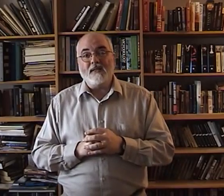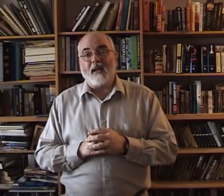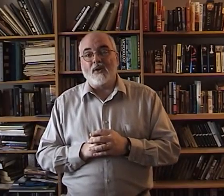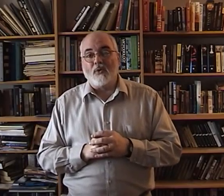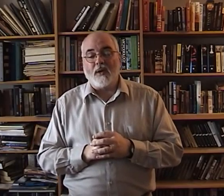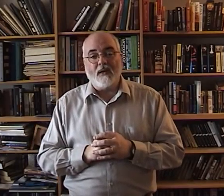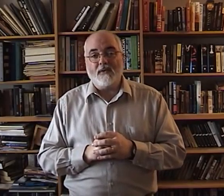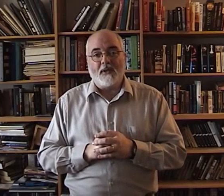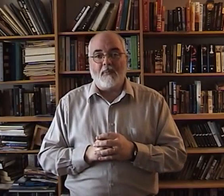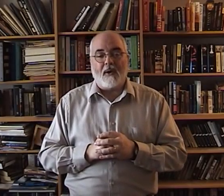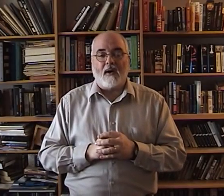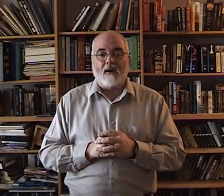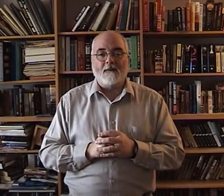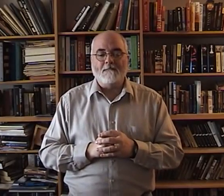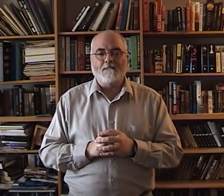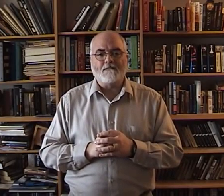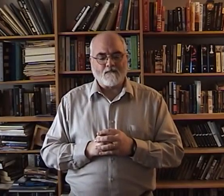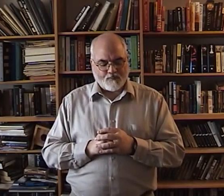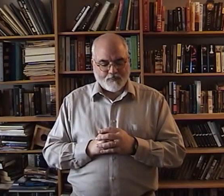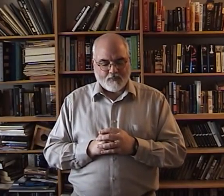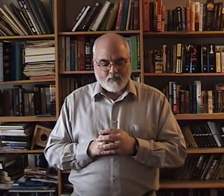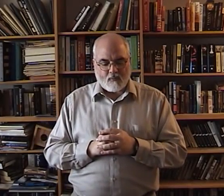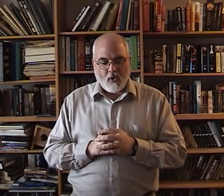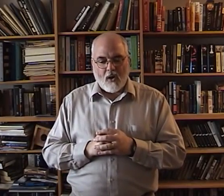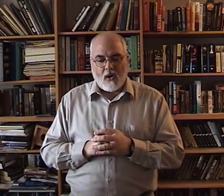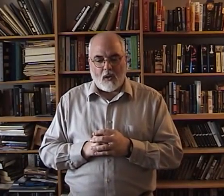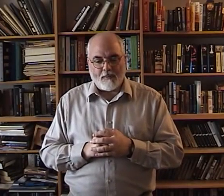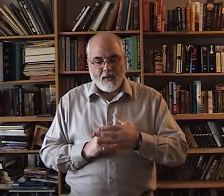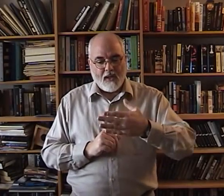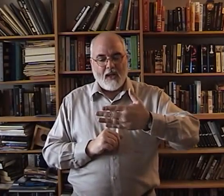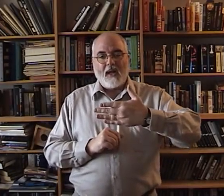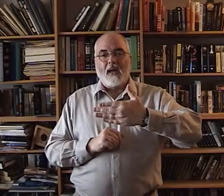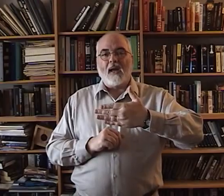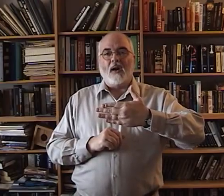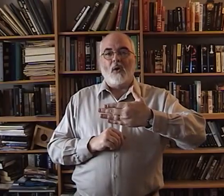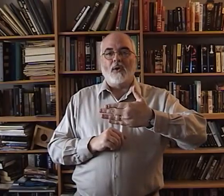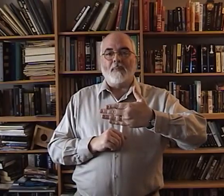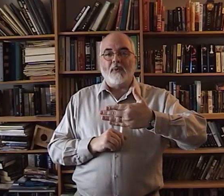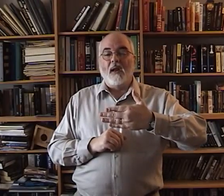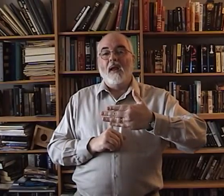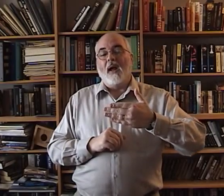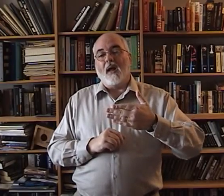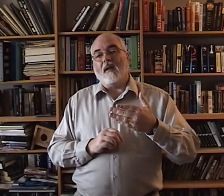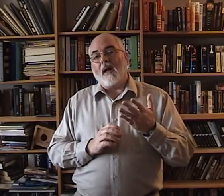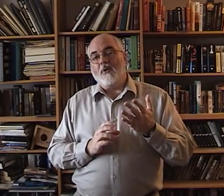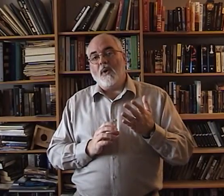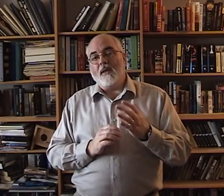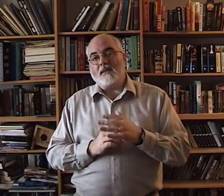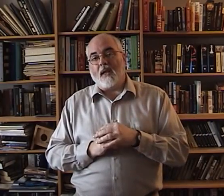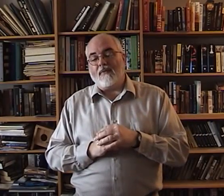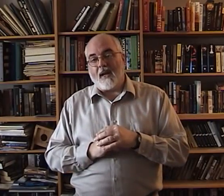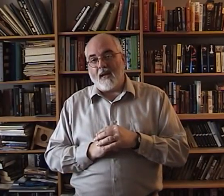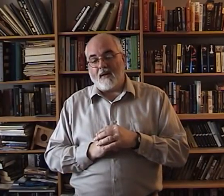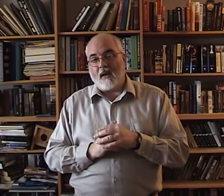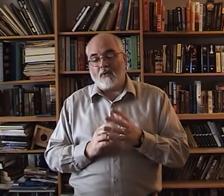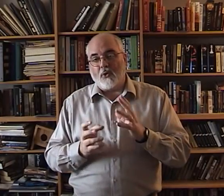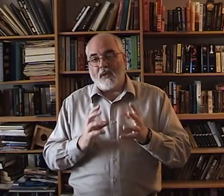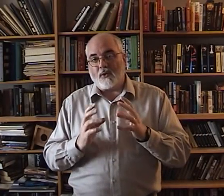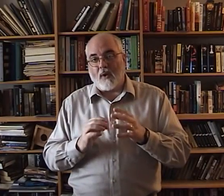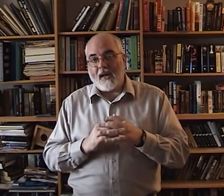and griefs to bear. All. Kind of hold up. I'm doing this left hand, or doing this right